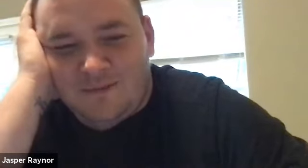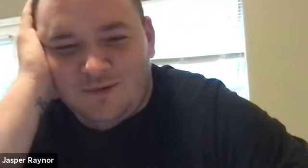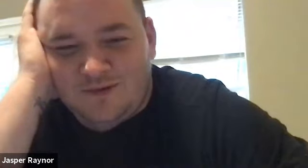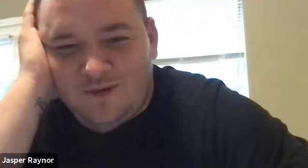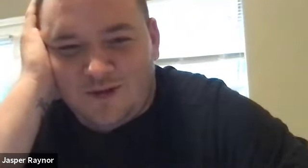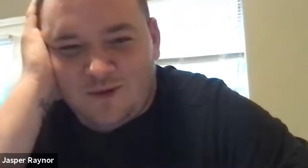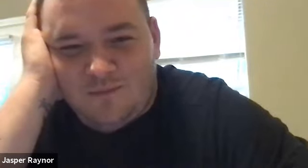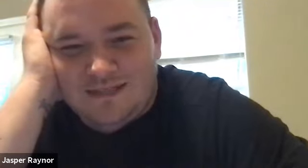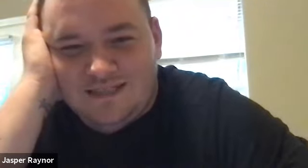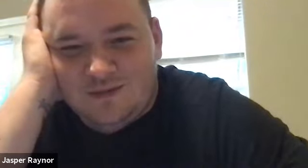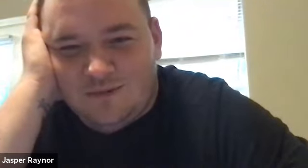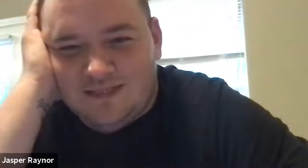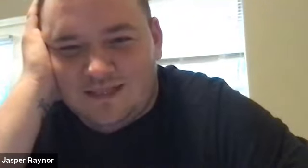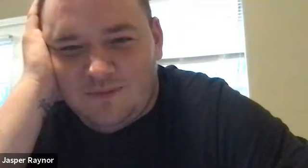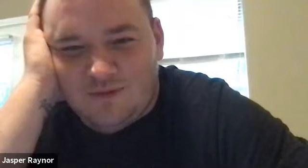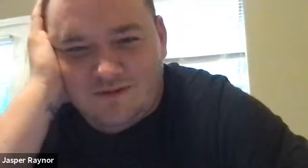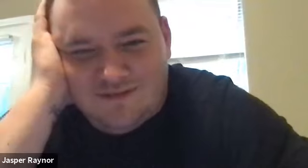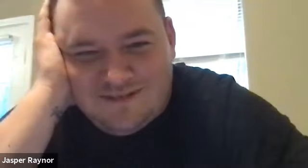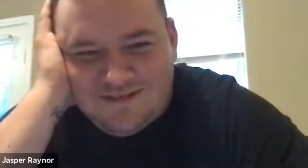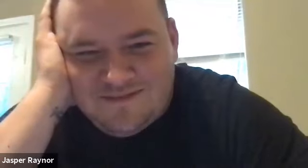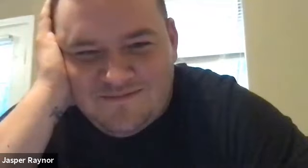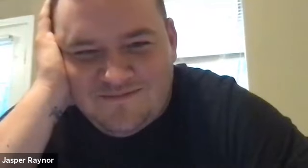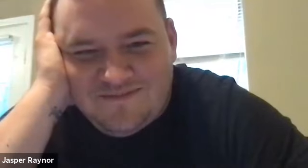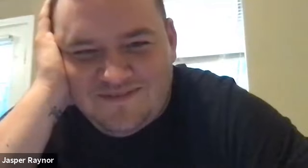April, you look a little busy. You want me to skip you?